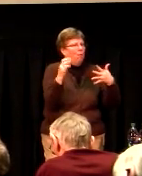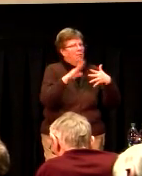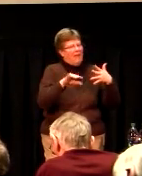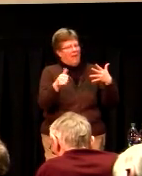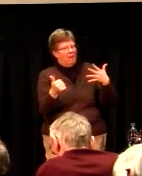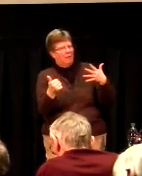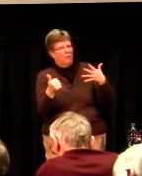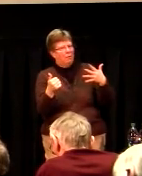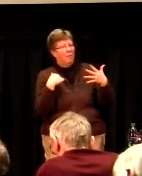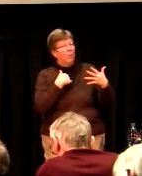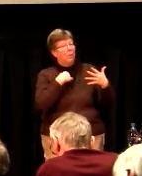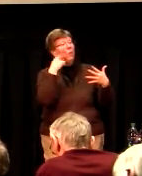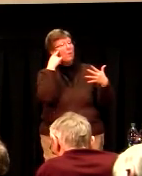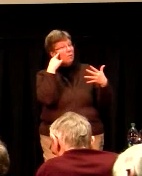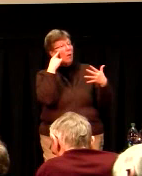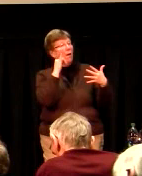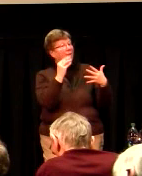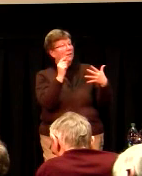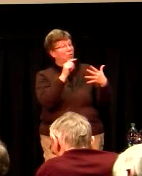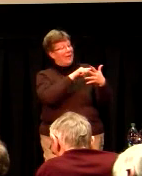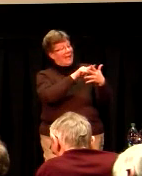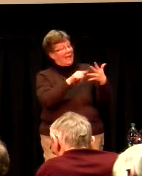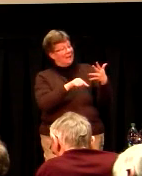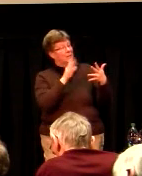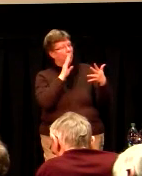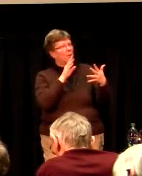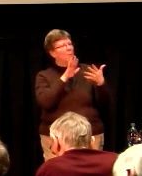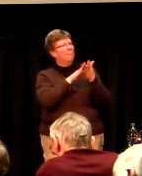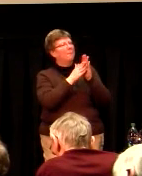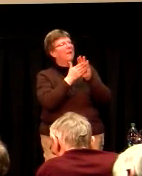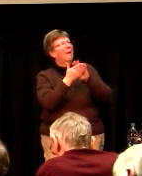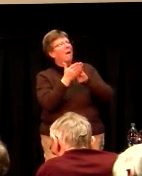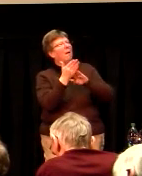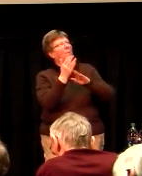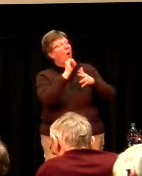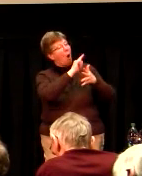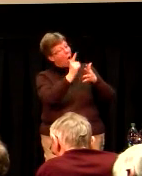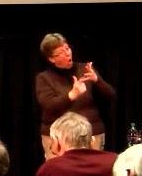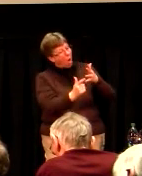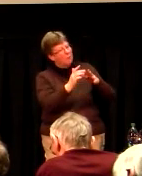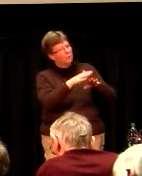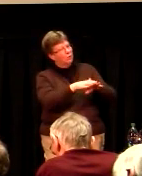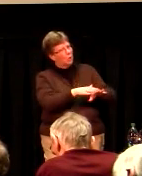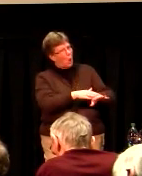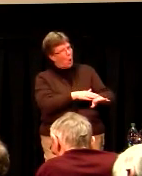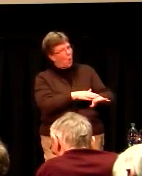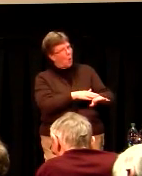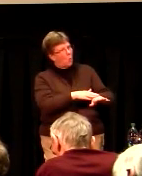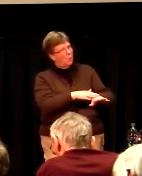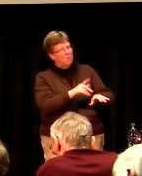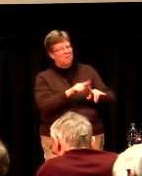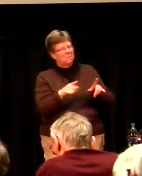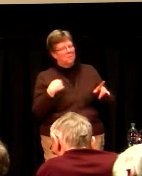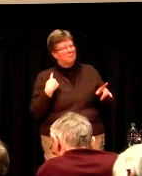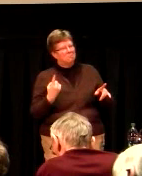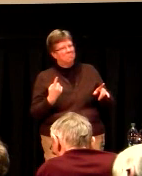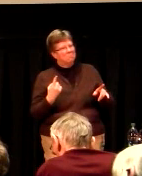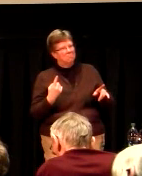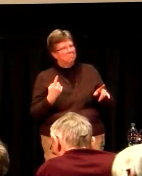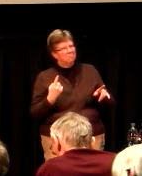might see was that we thought the jets might slow, like just all of them might slow, if there isn't as much difference in temperature between